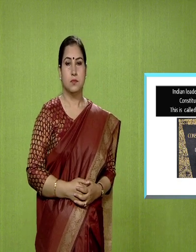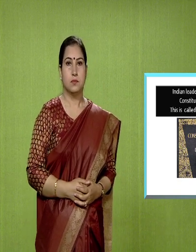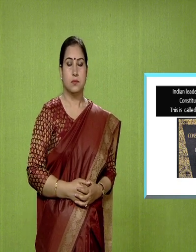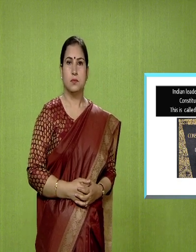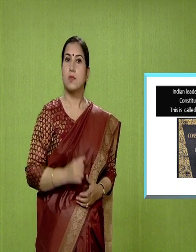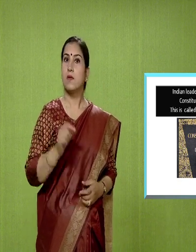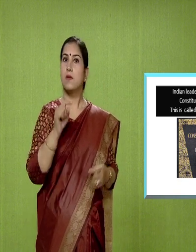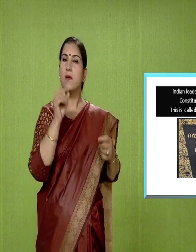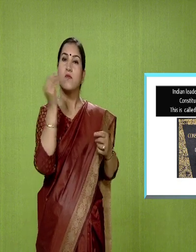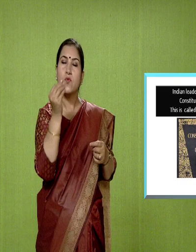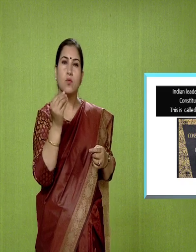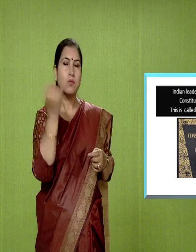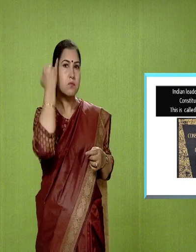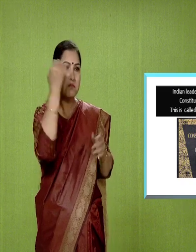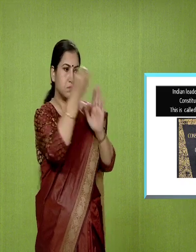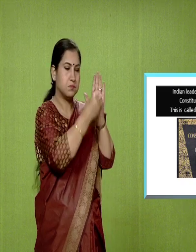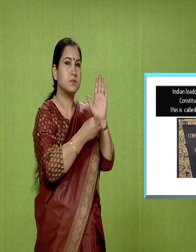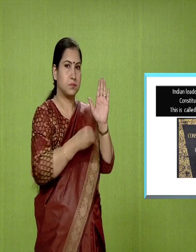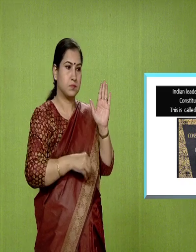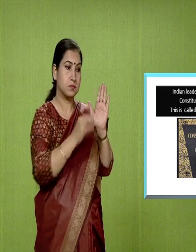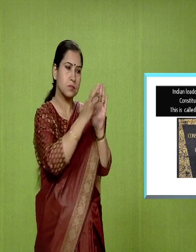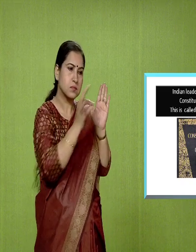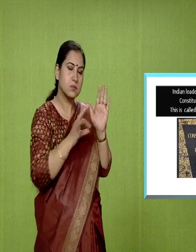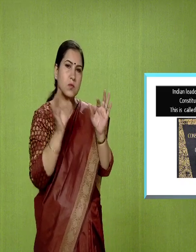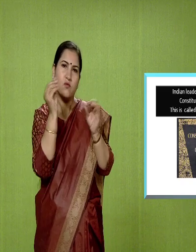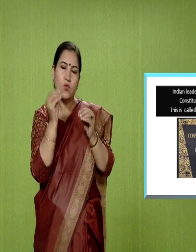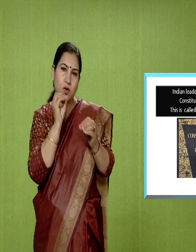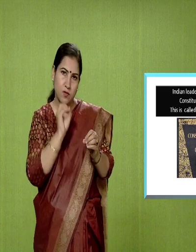It made few suggestions which we are going to discuss further.